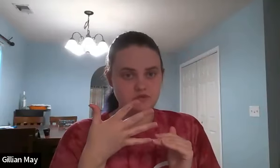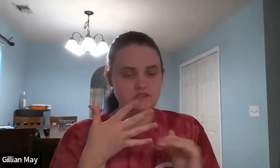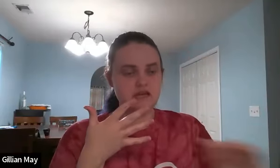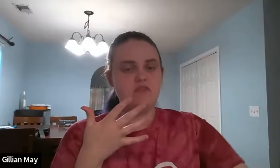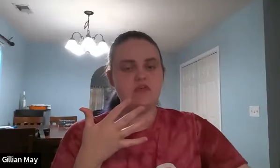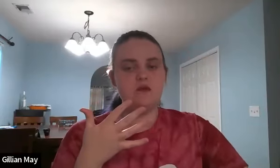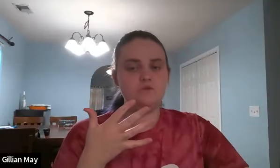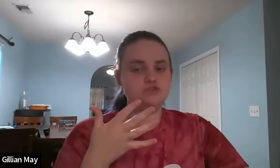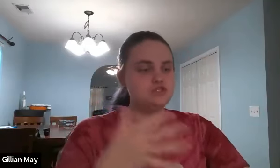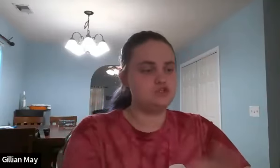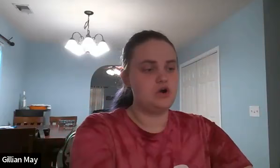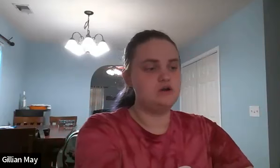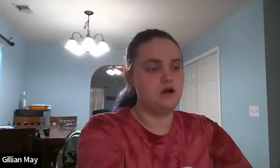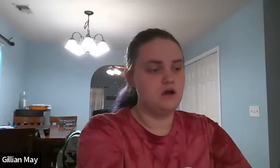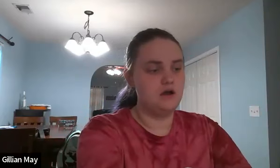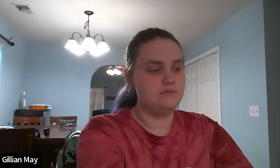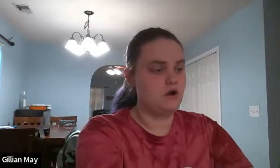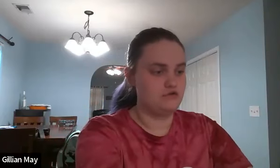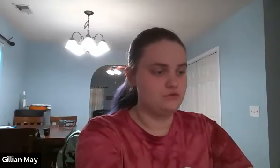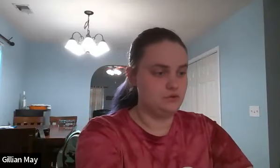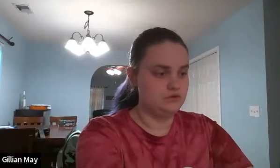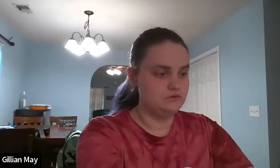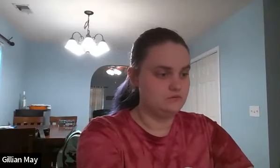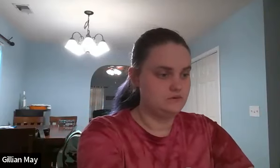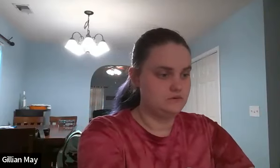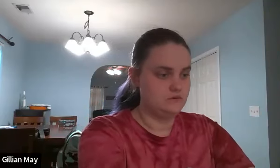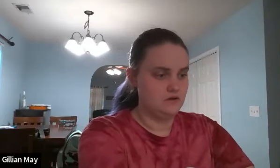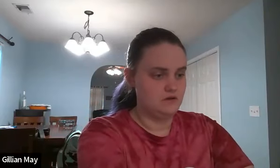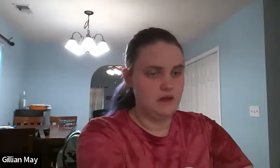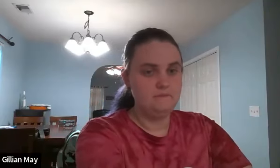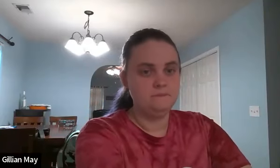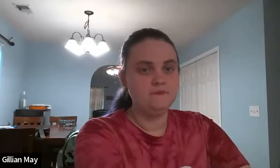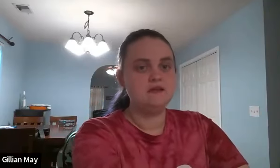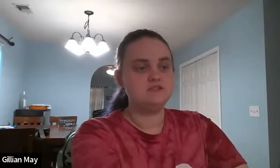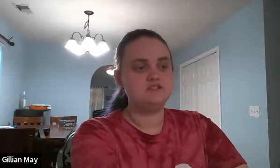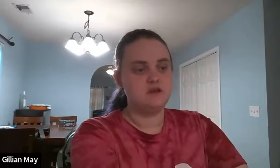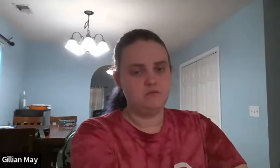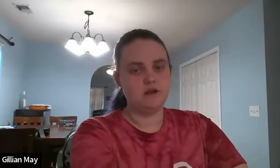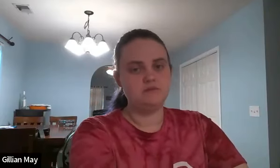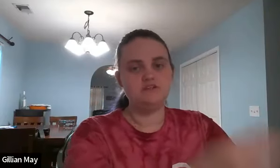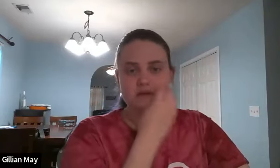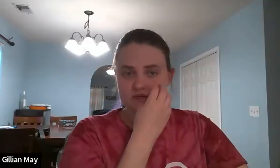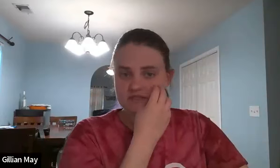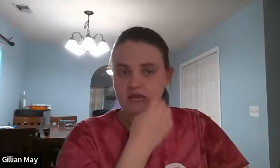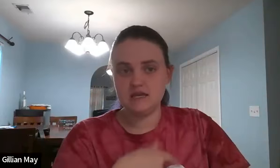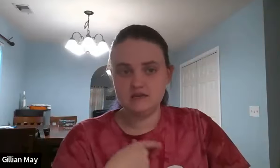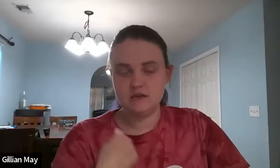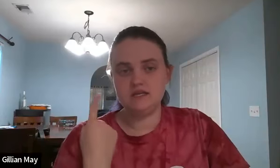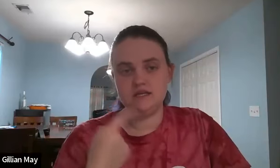words, and then we'll start our food. Okay. So what I'm going to do is I'm going to say it. I'm going to give you